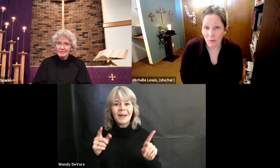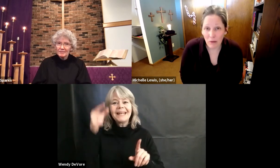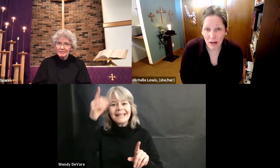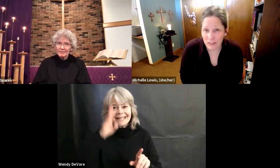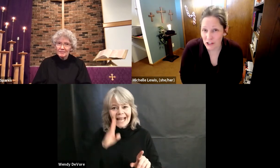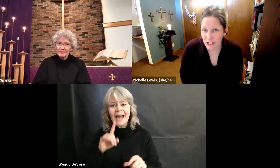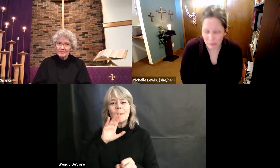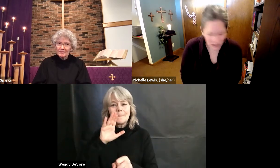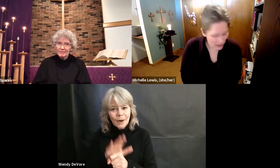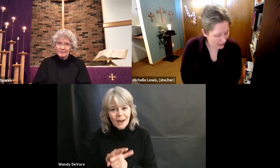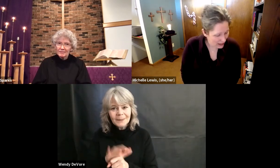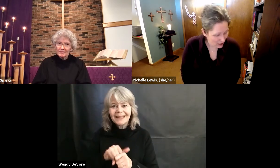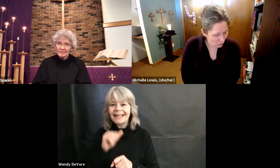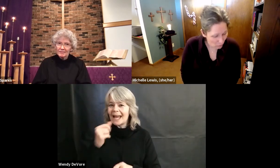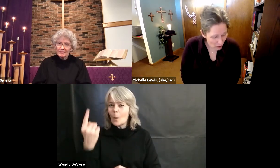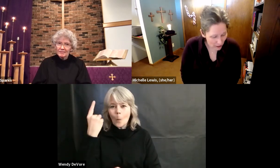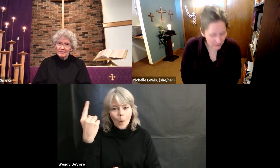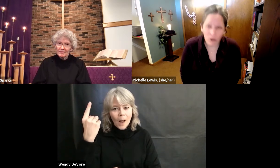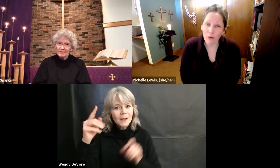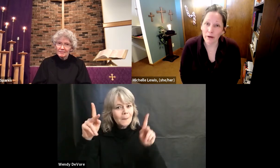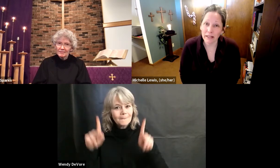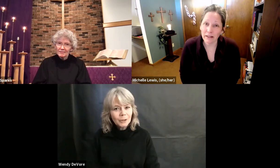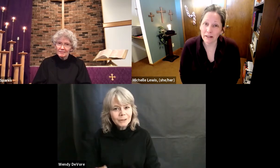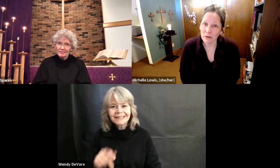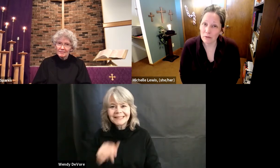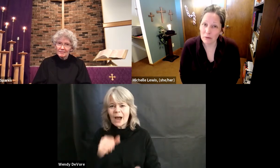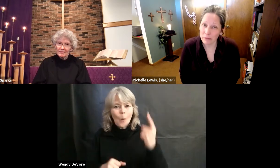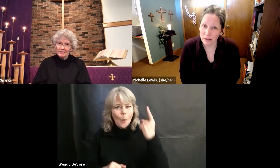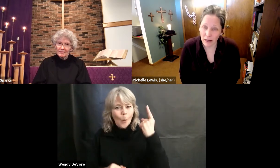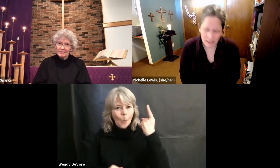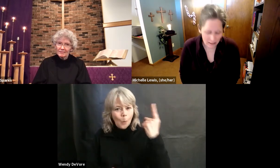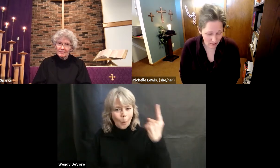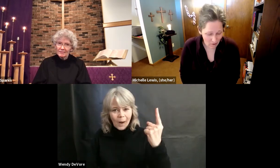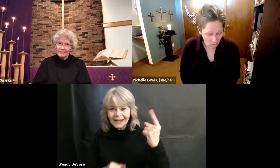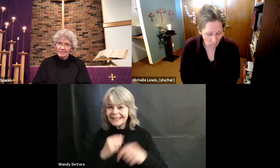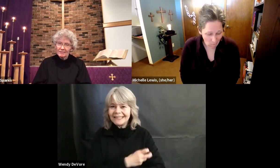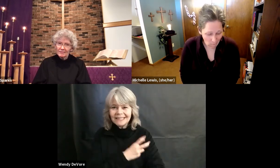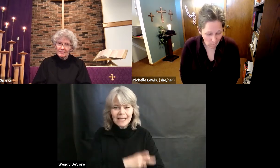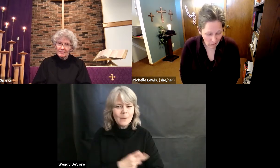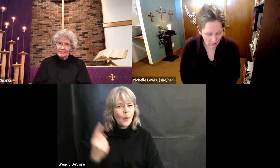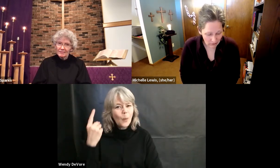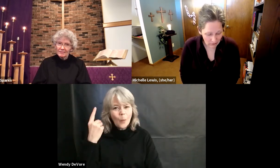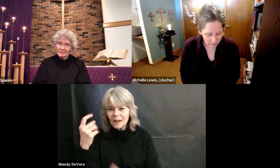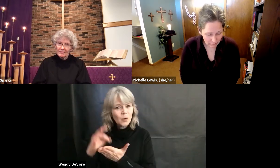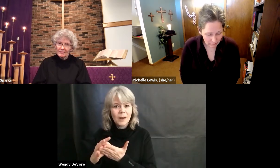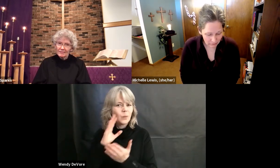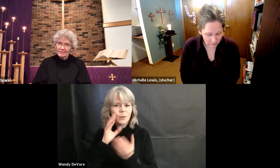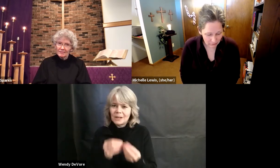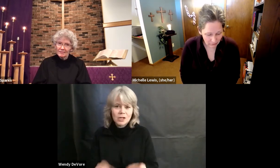not one sheep, not one coin will be lost.